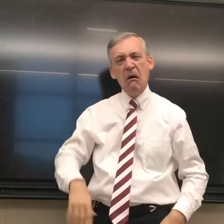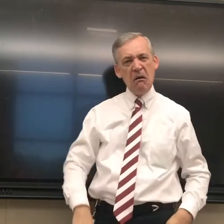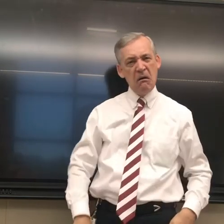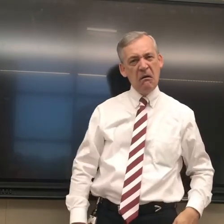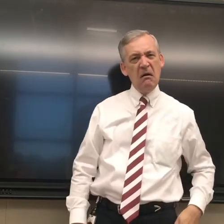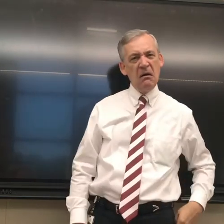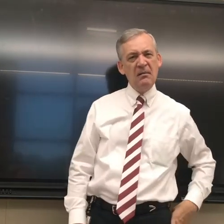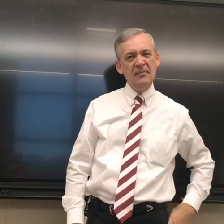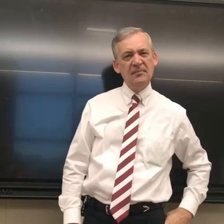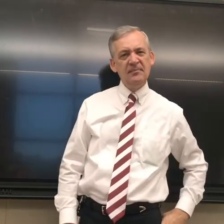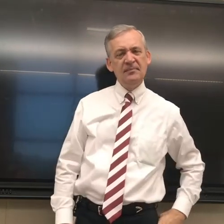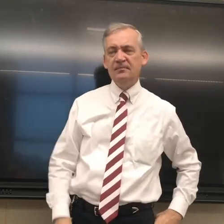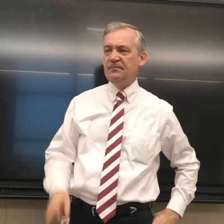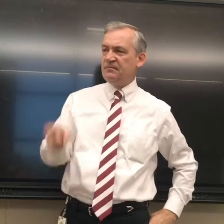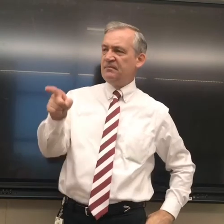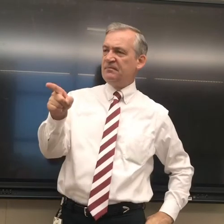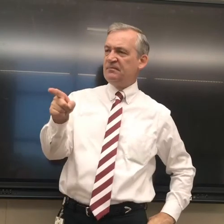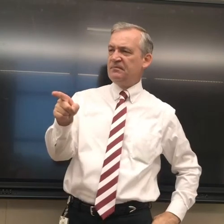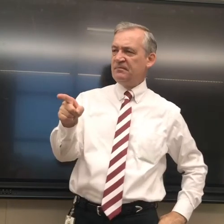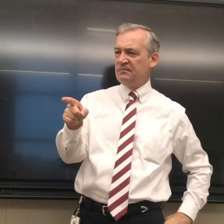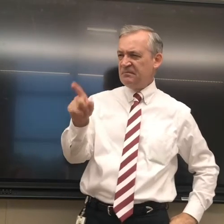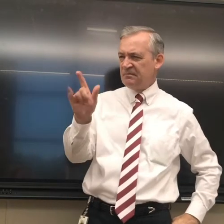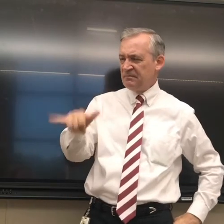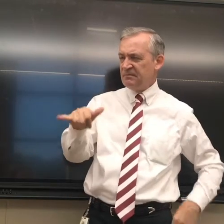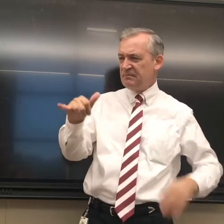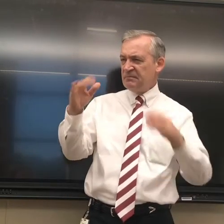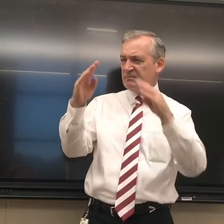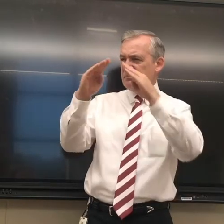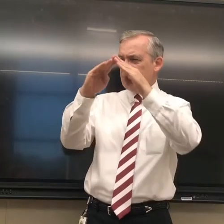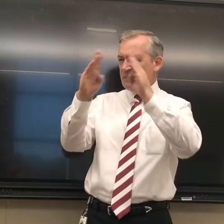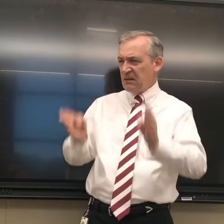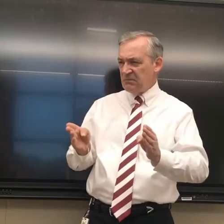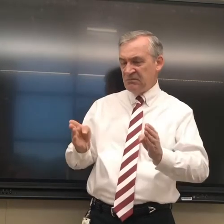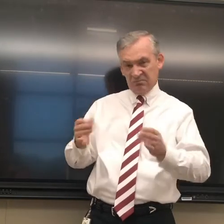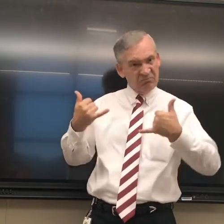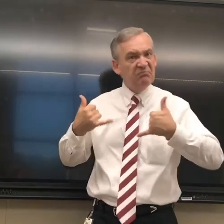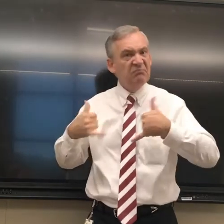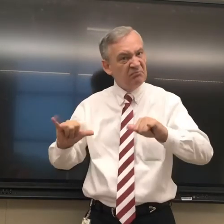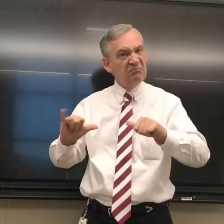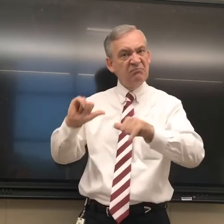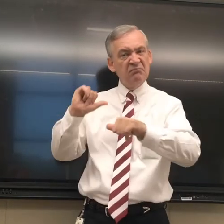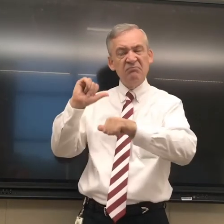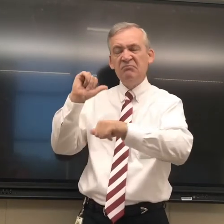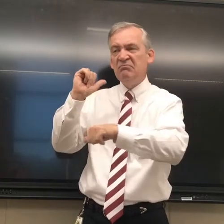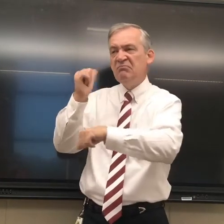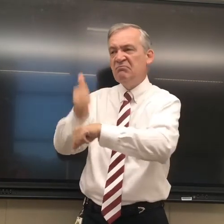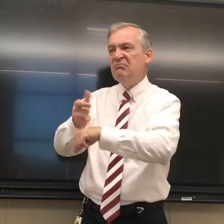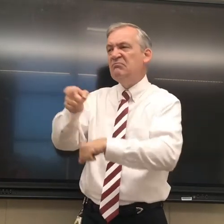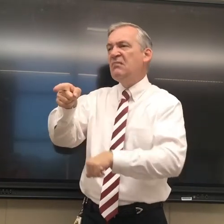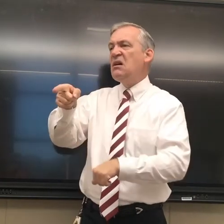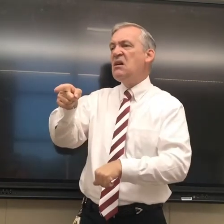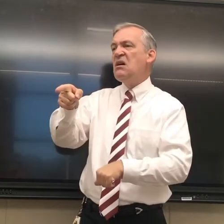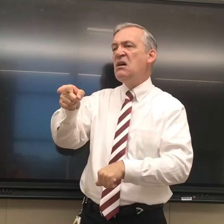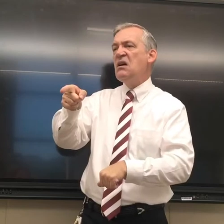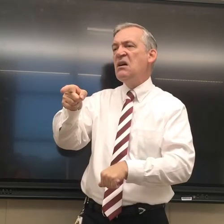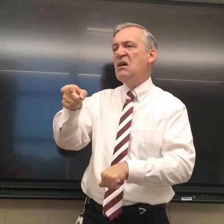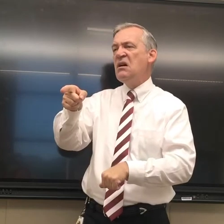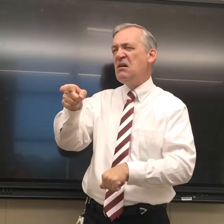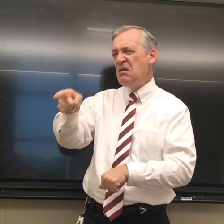There it stood, and as far as I know, is standing yet. A gray, rotting thing with no